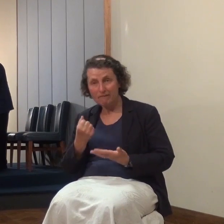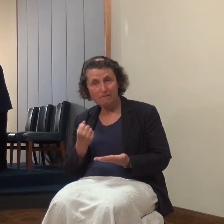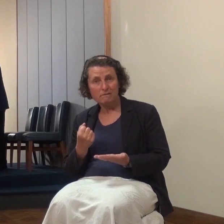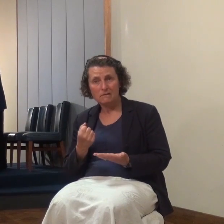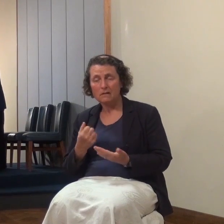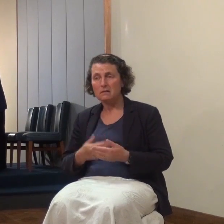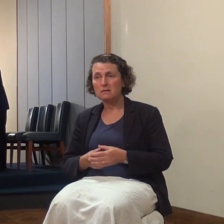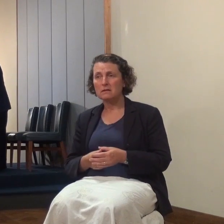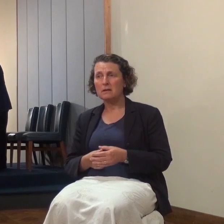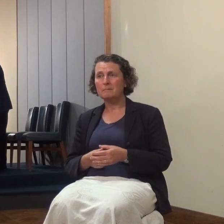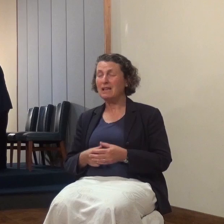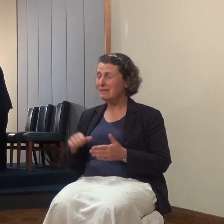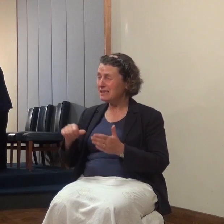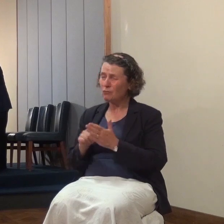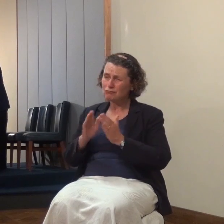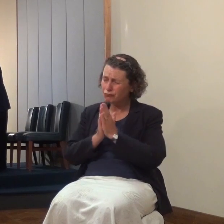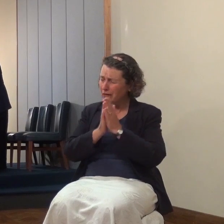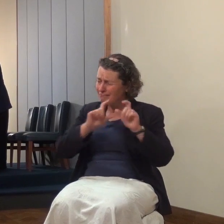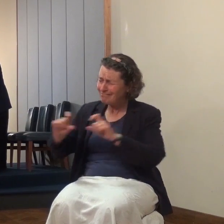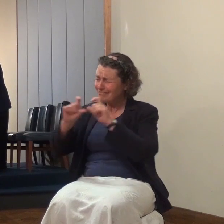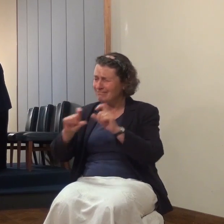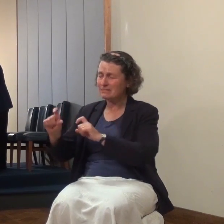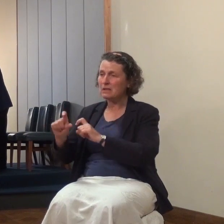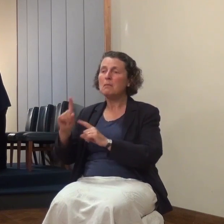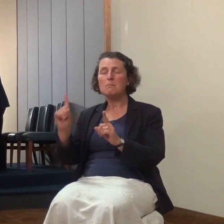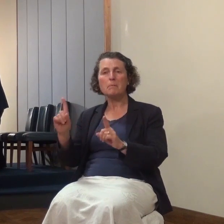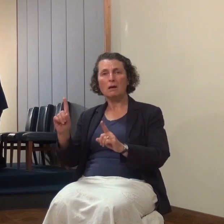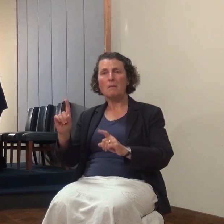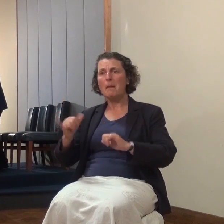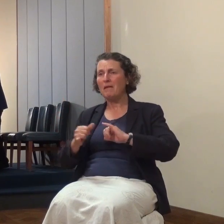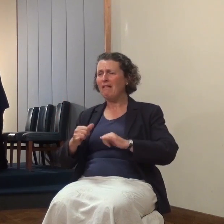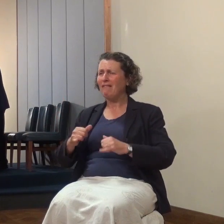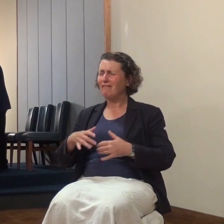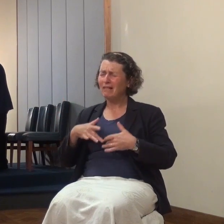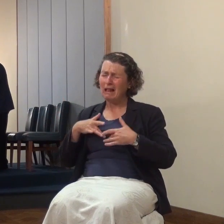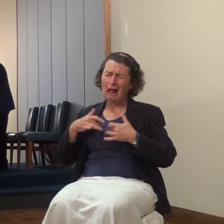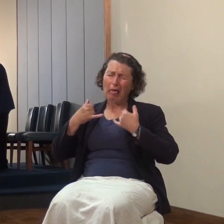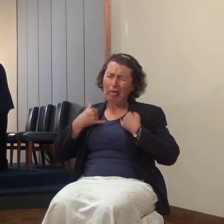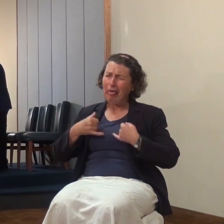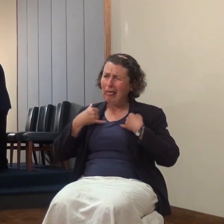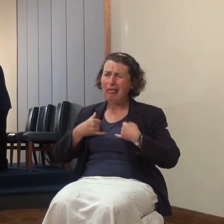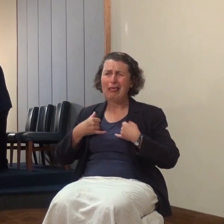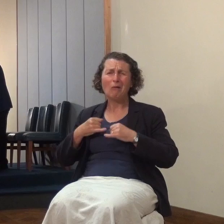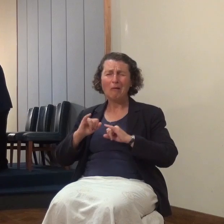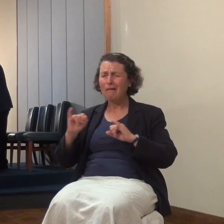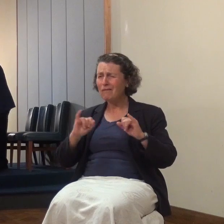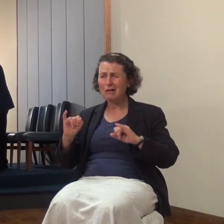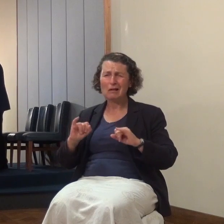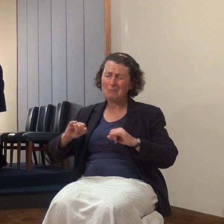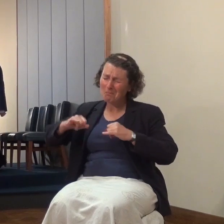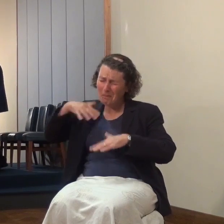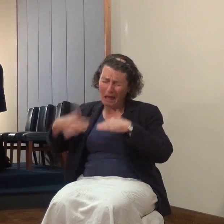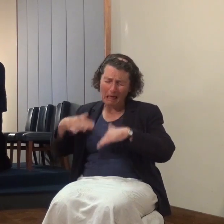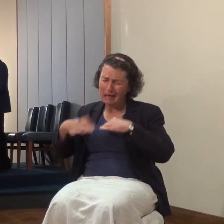We remember that even if we may be feeling wretched and unwell, that we are always in the presence of God,